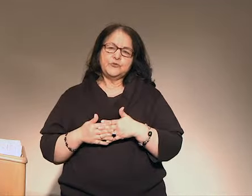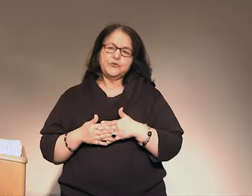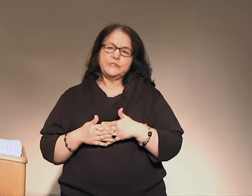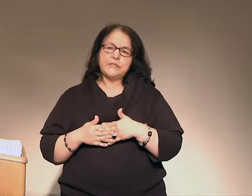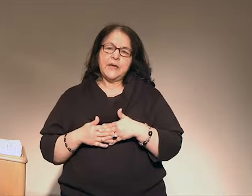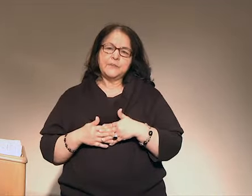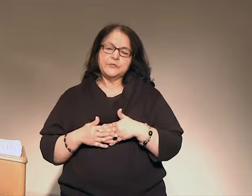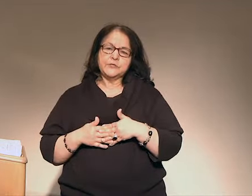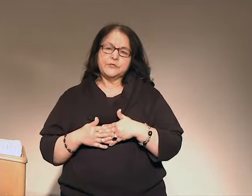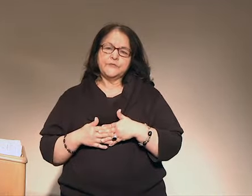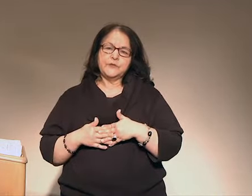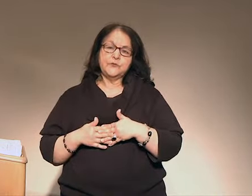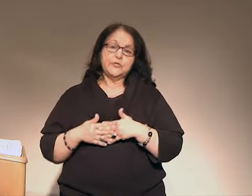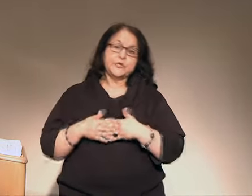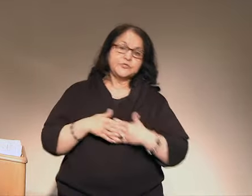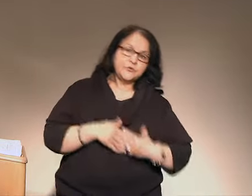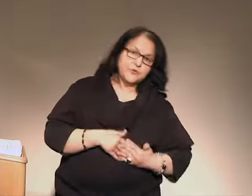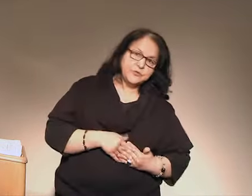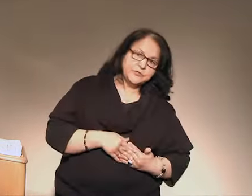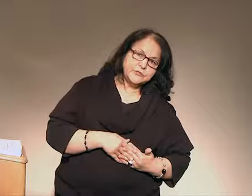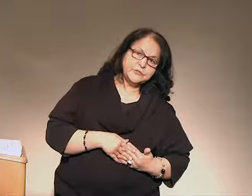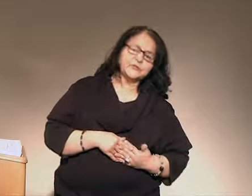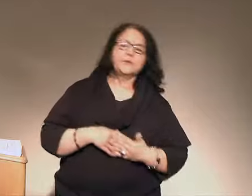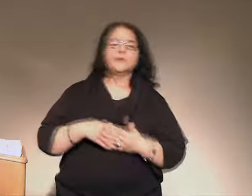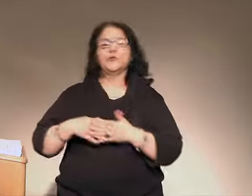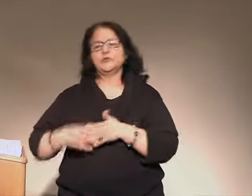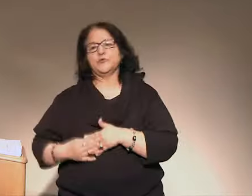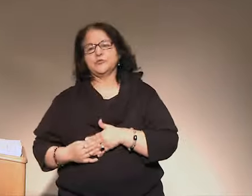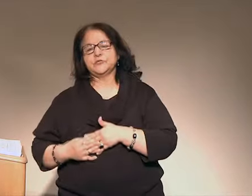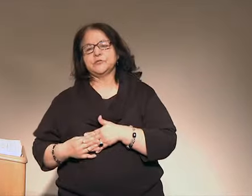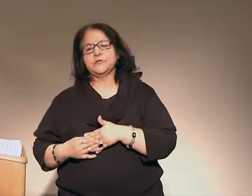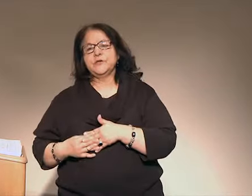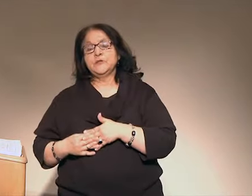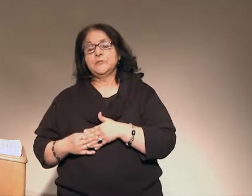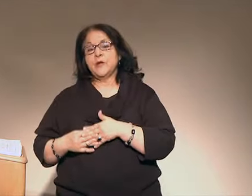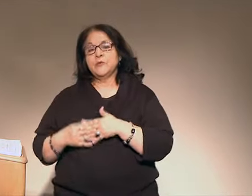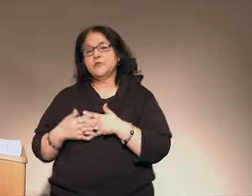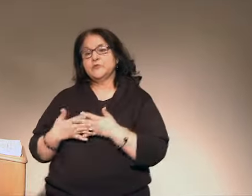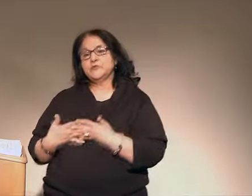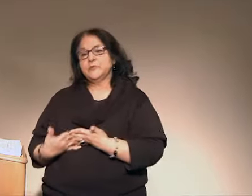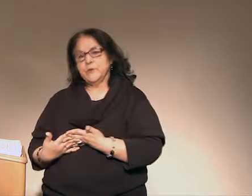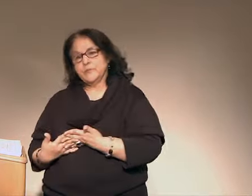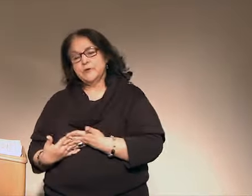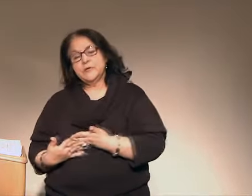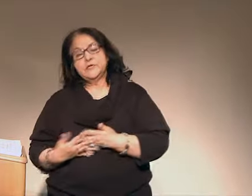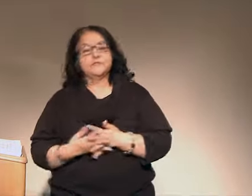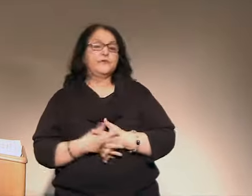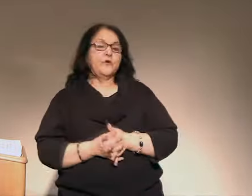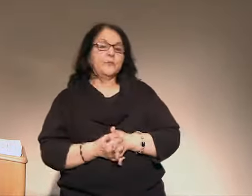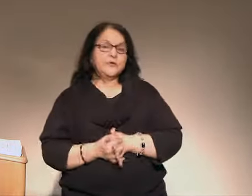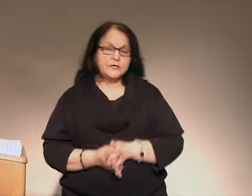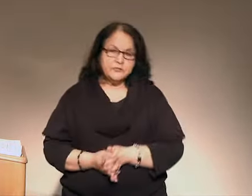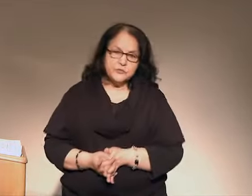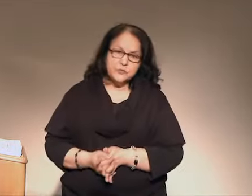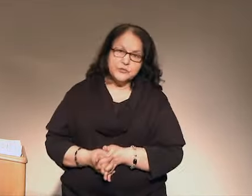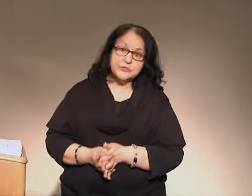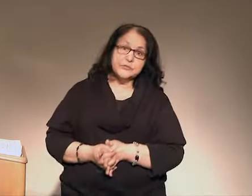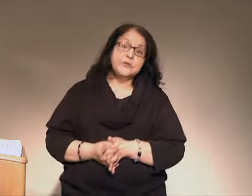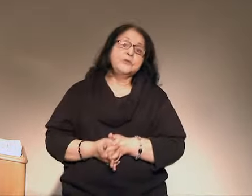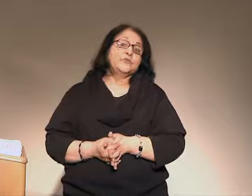you examples of either yes-no questions or WH questions. The primary thing to remember is if you form a yes-no question, you